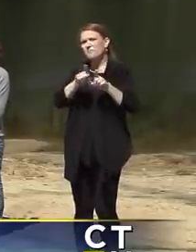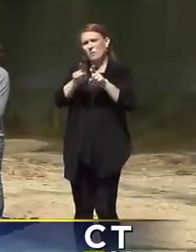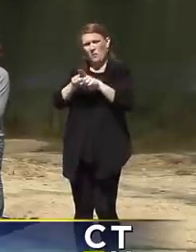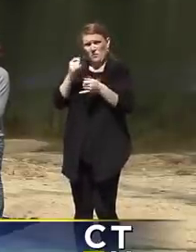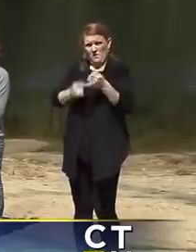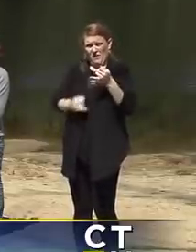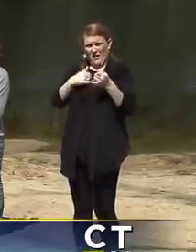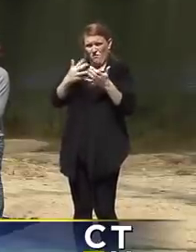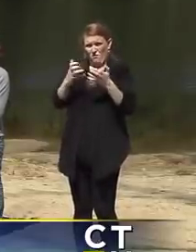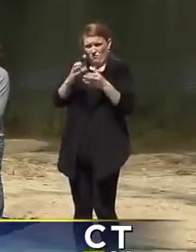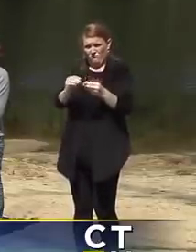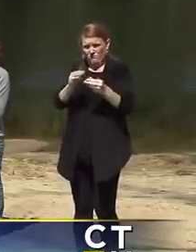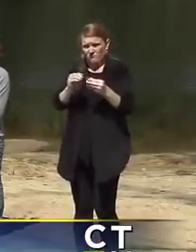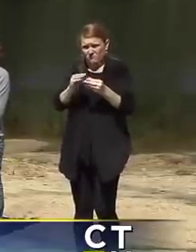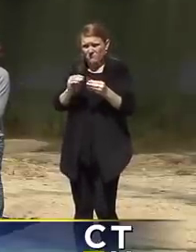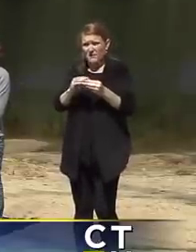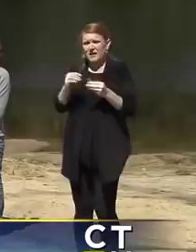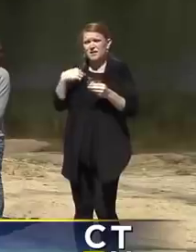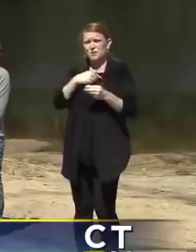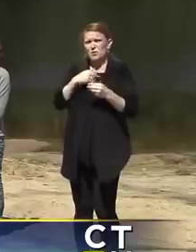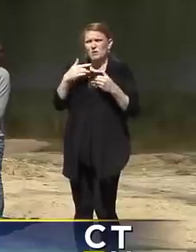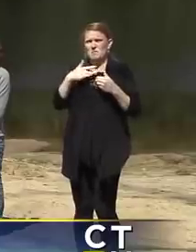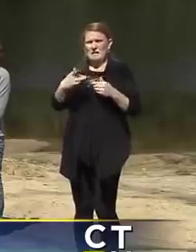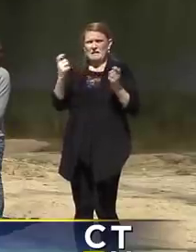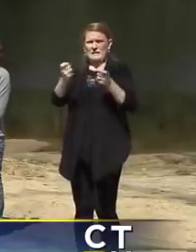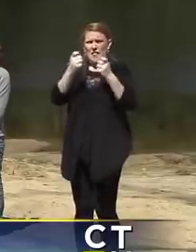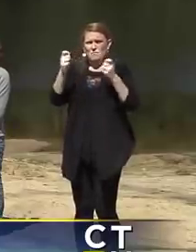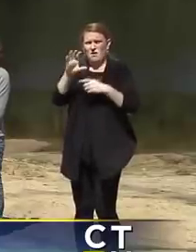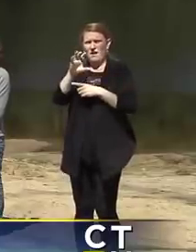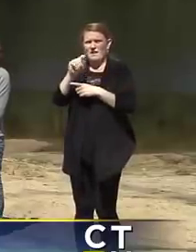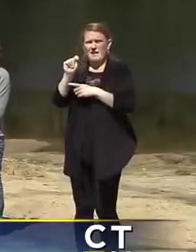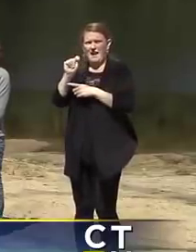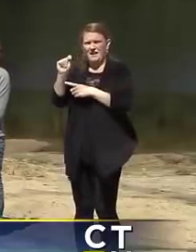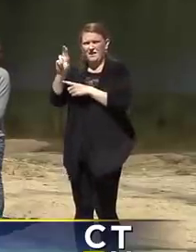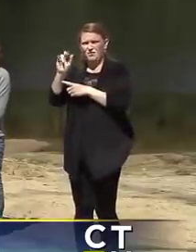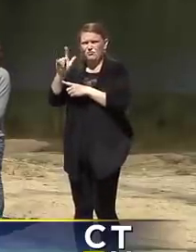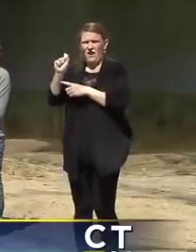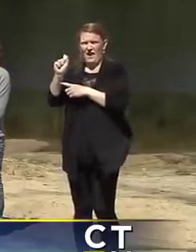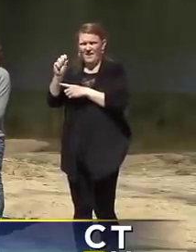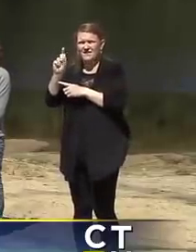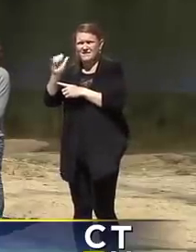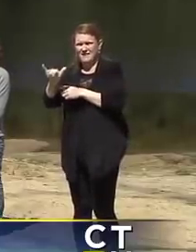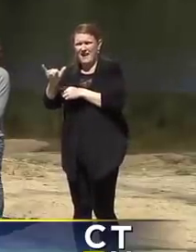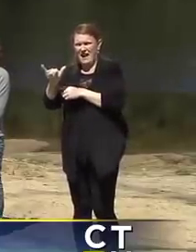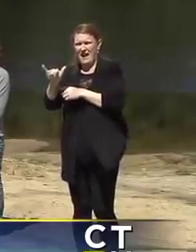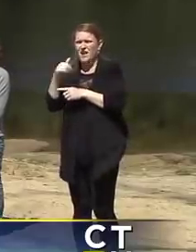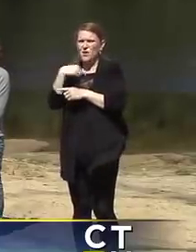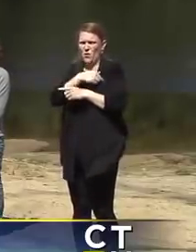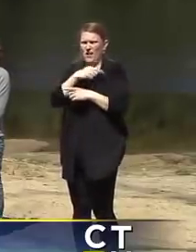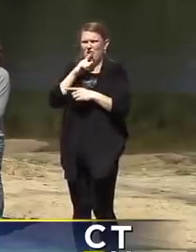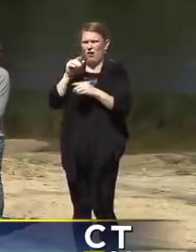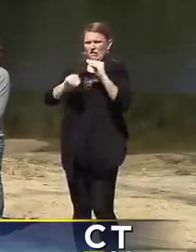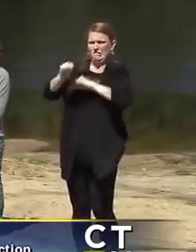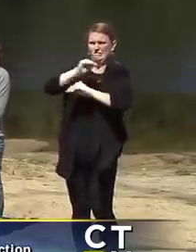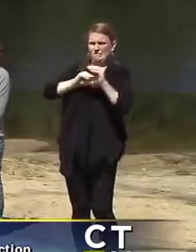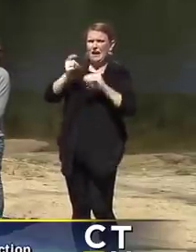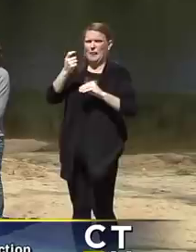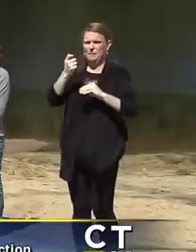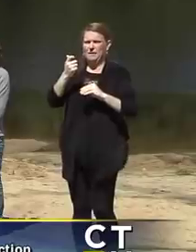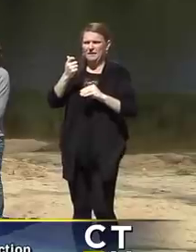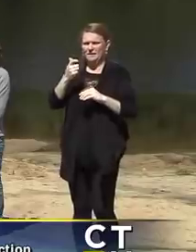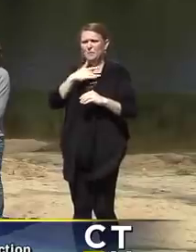restructuring Connecticut Trails Day, which will take place the first weekend of June. It's going to be a